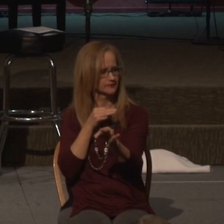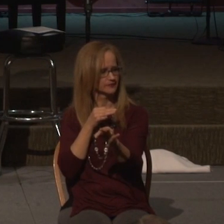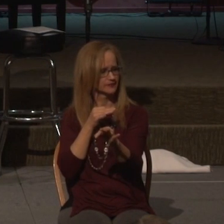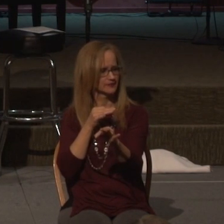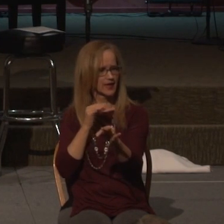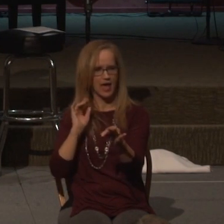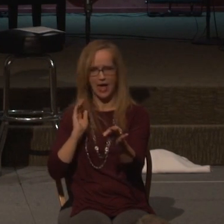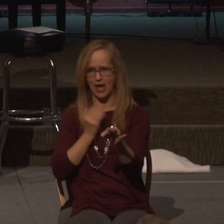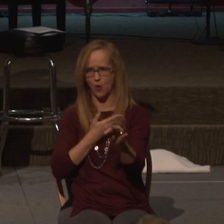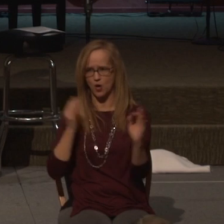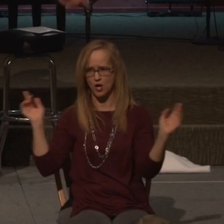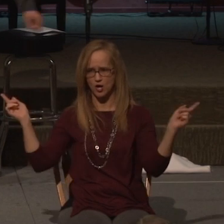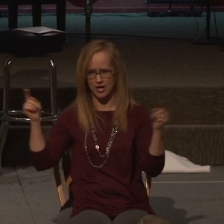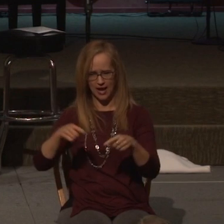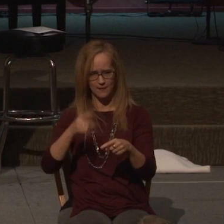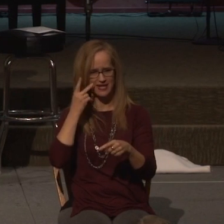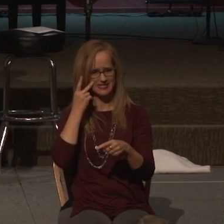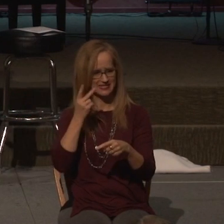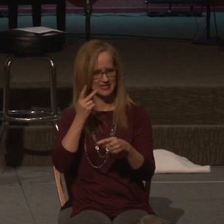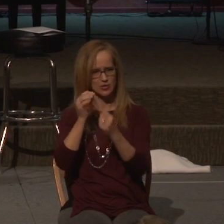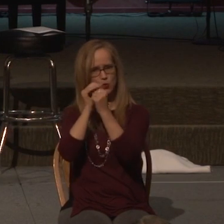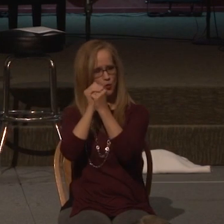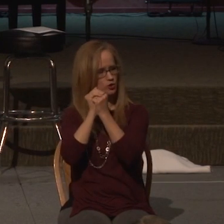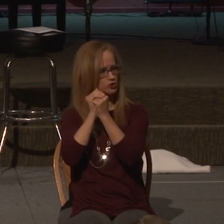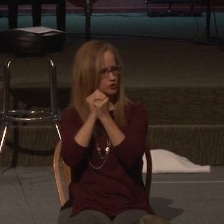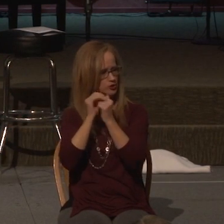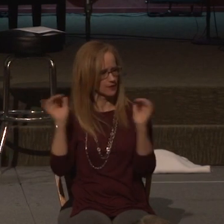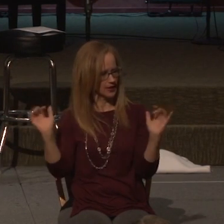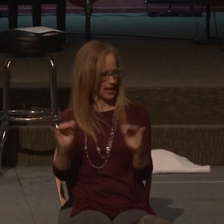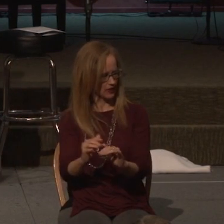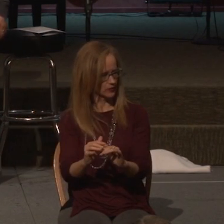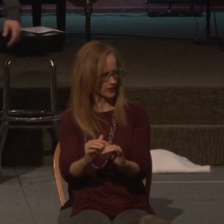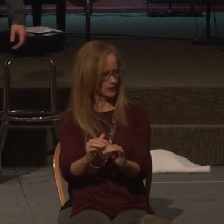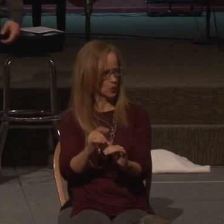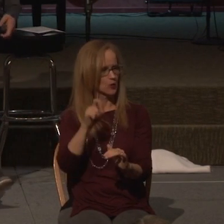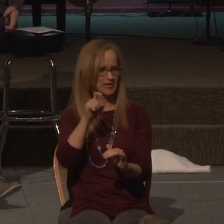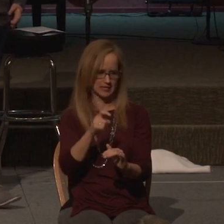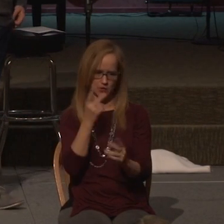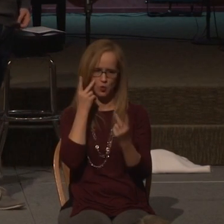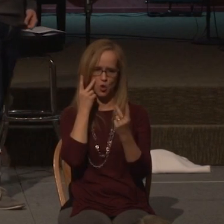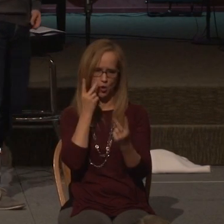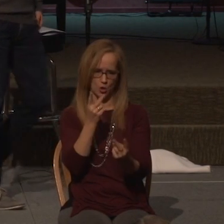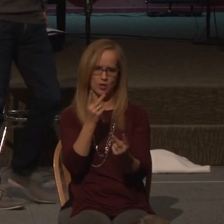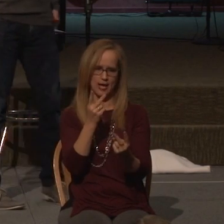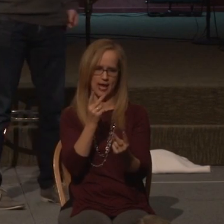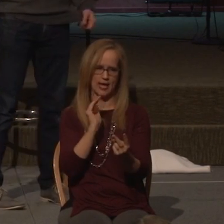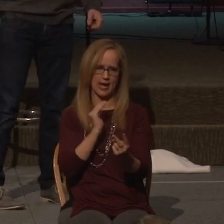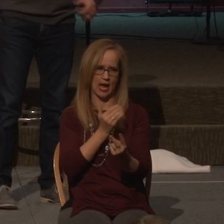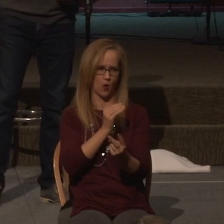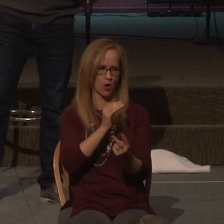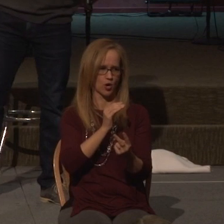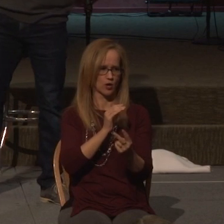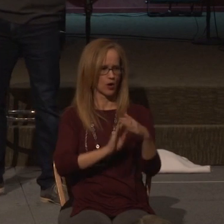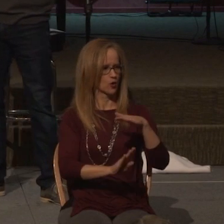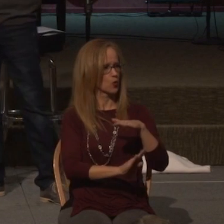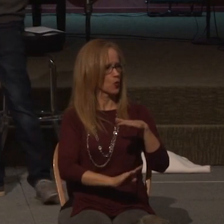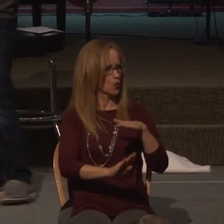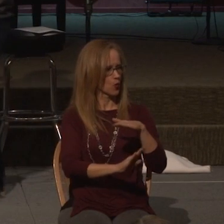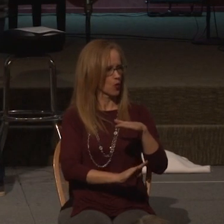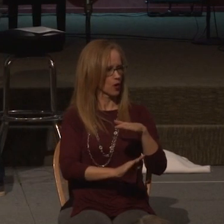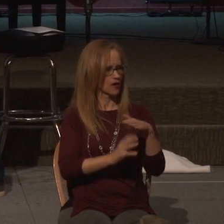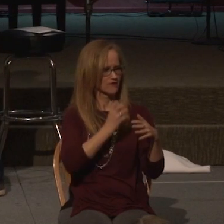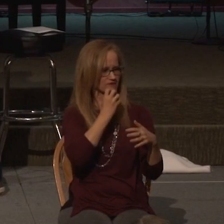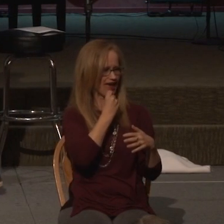our come and see worship gathering? Well, to answer that, we need to look at our core values and our key